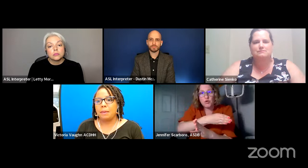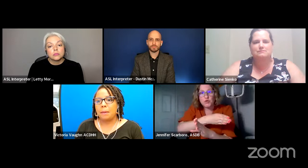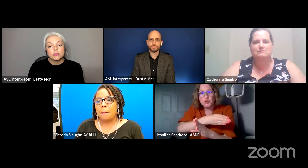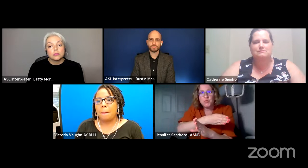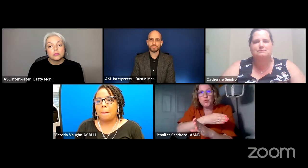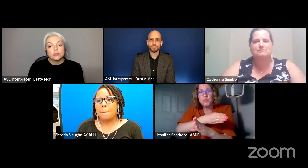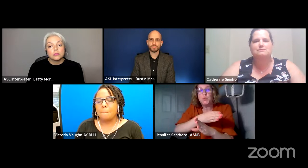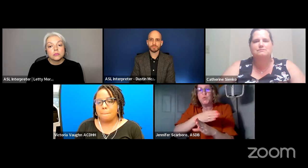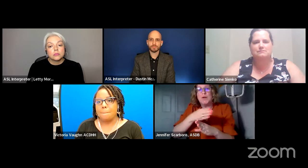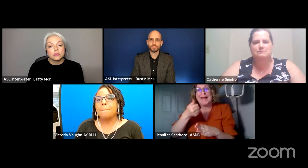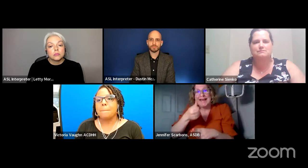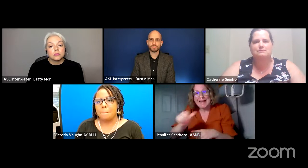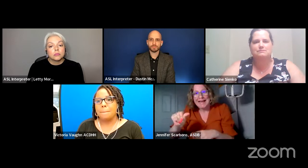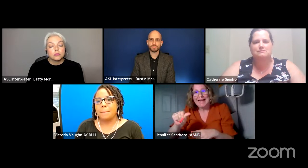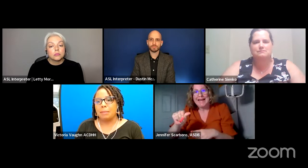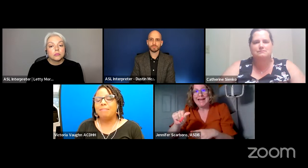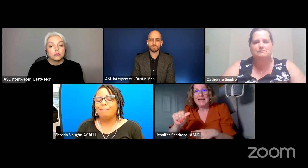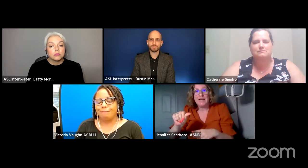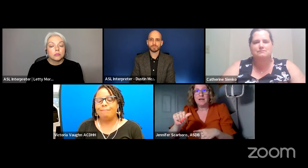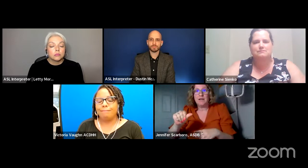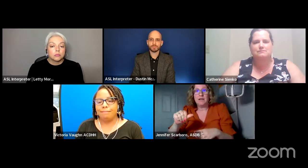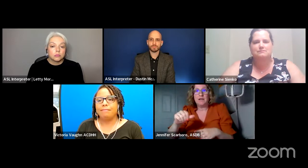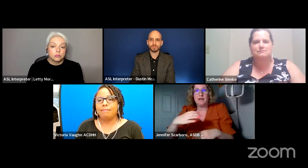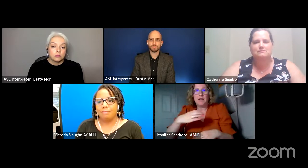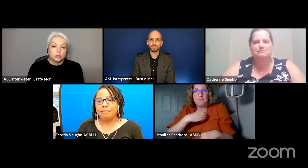please provide that prior